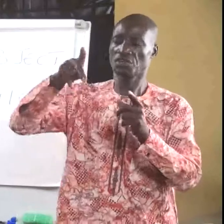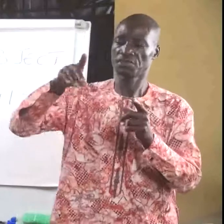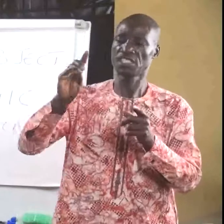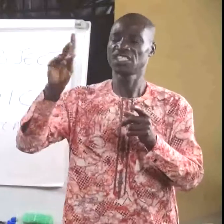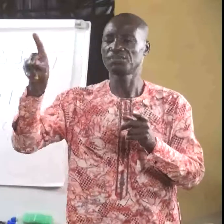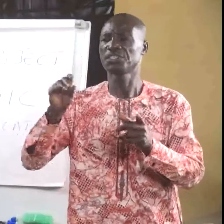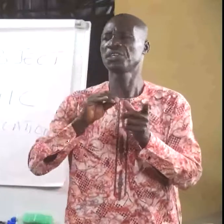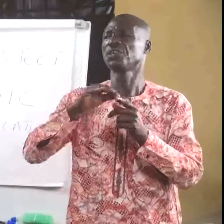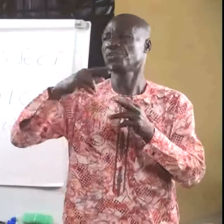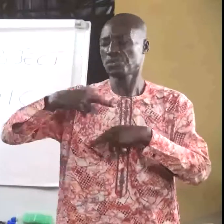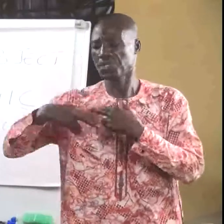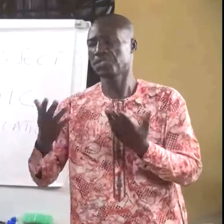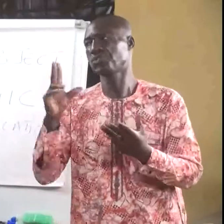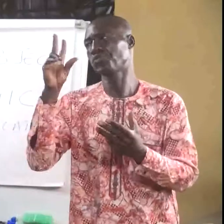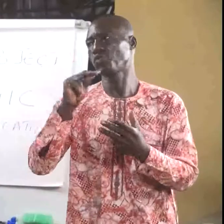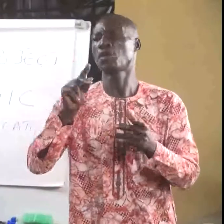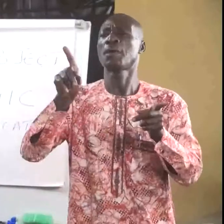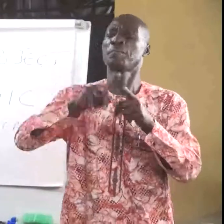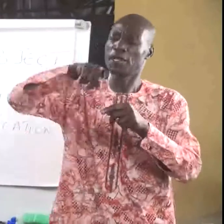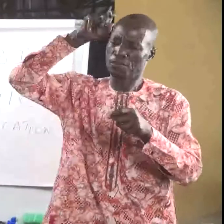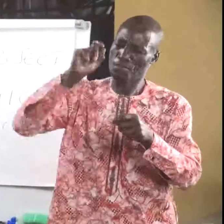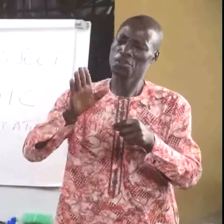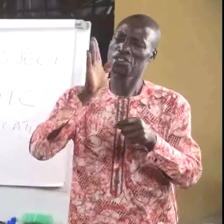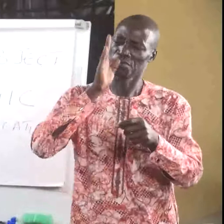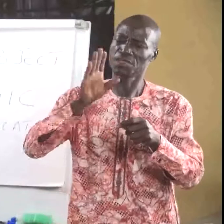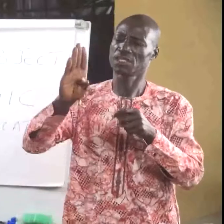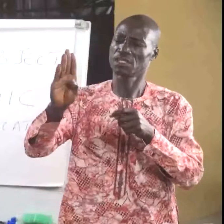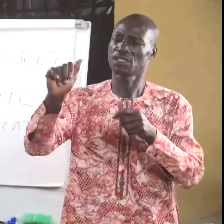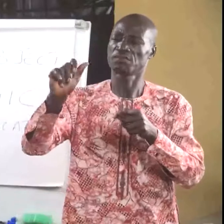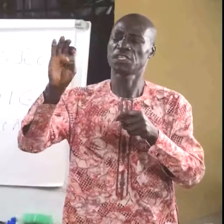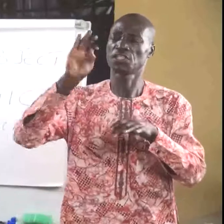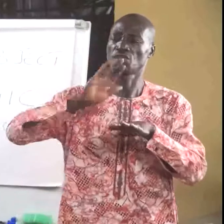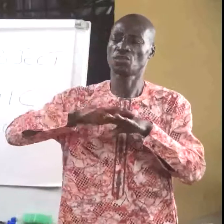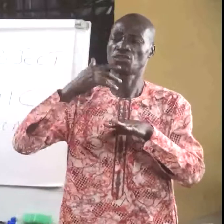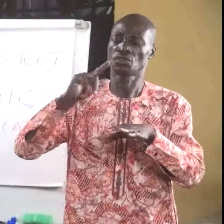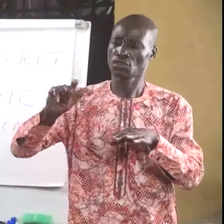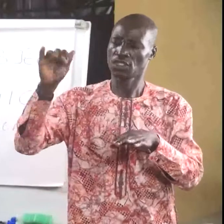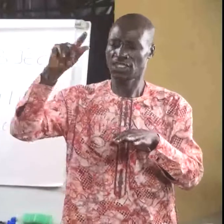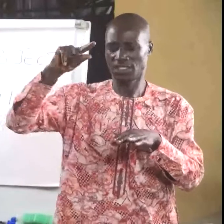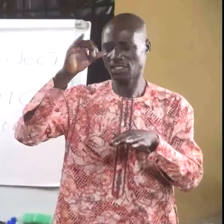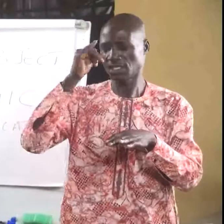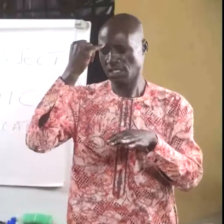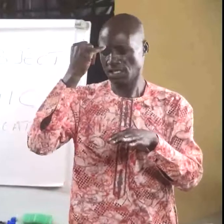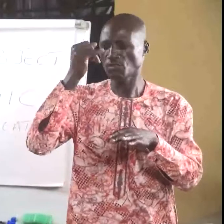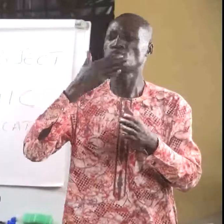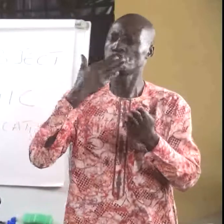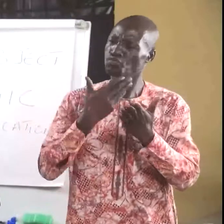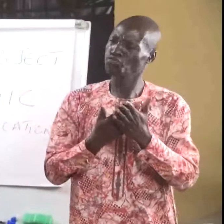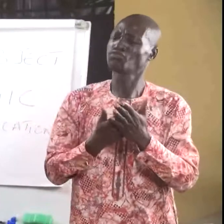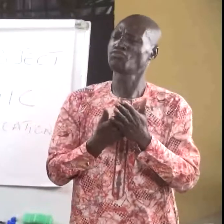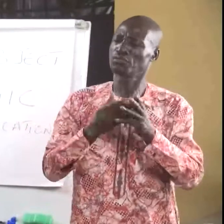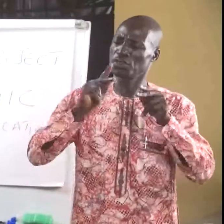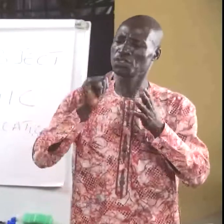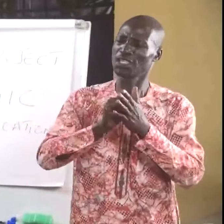professionalism, based on my seriousness of my job. When that is done, you find out that the public service will